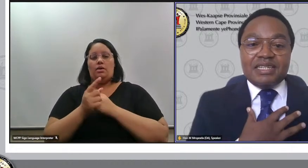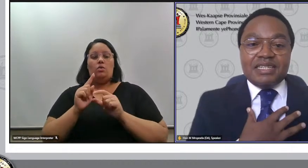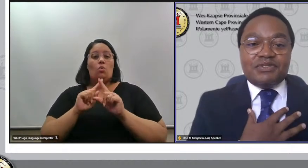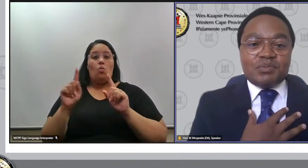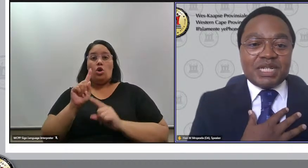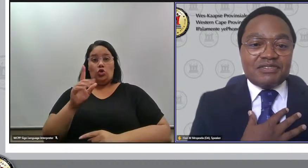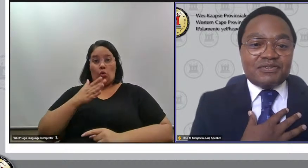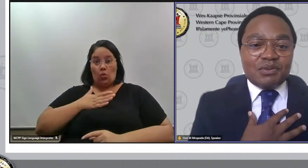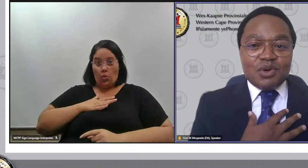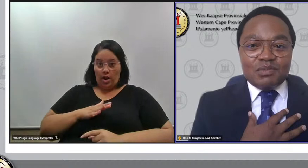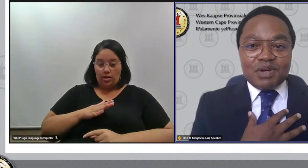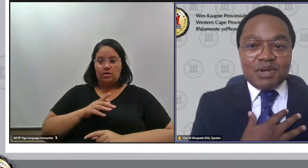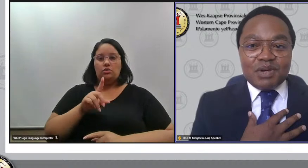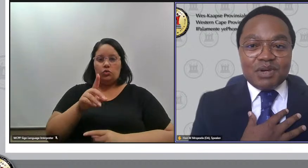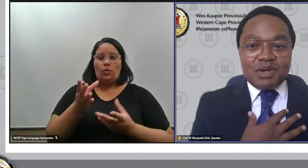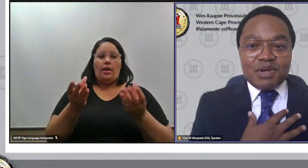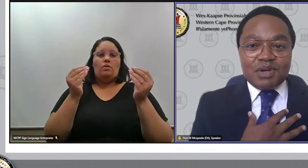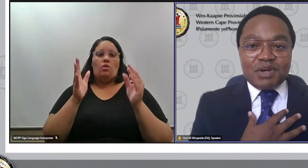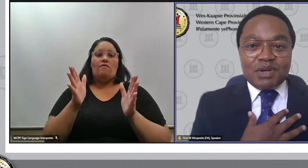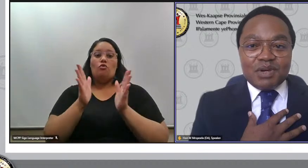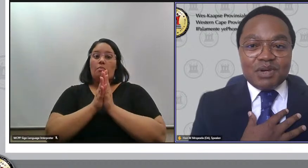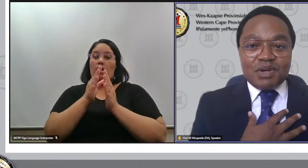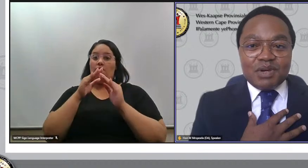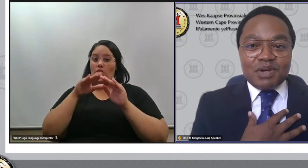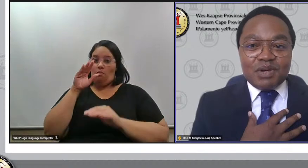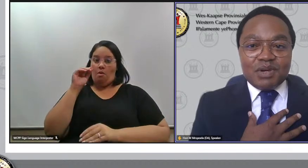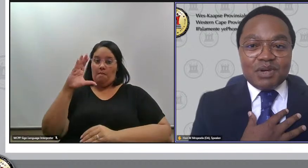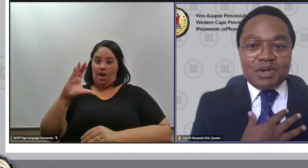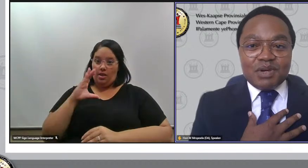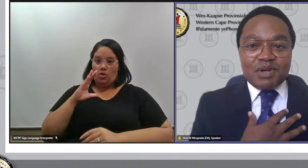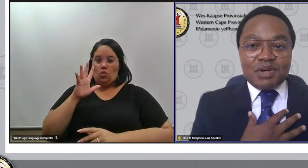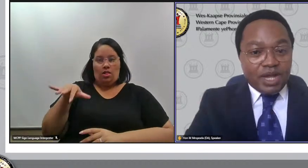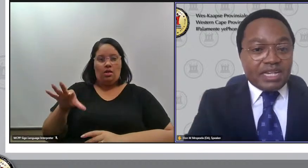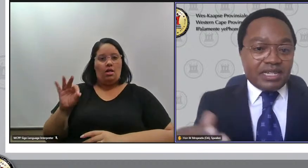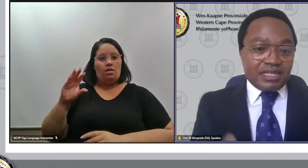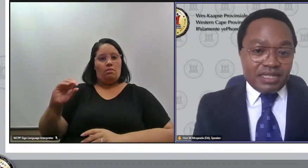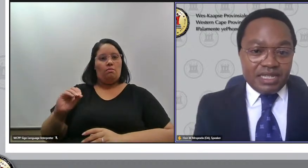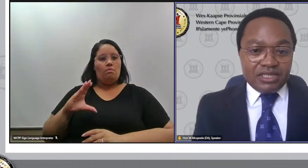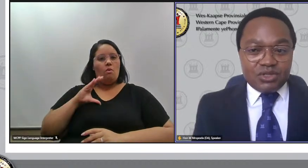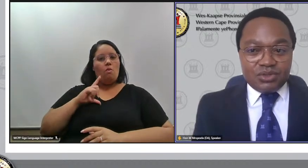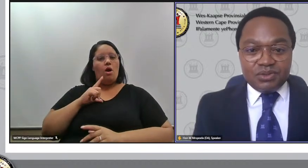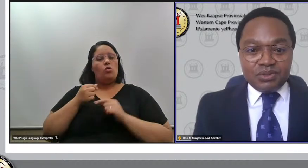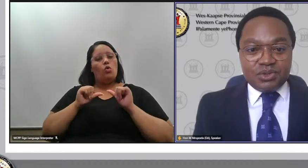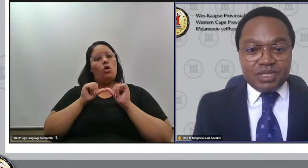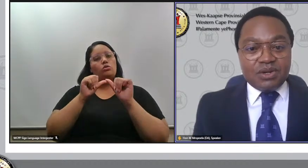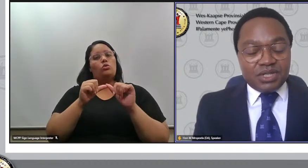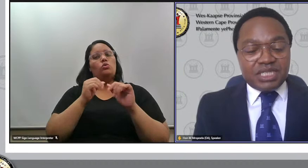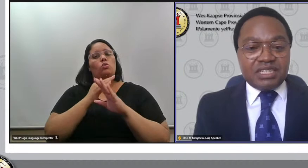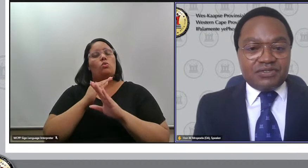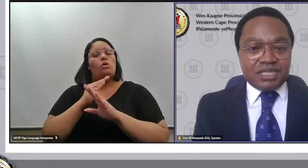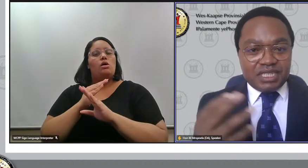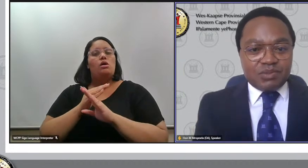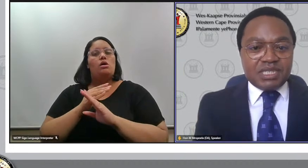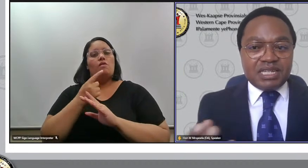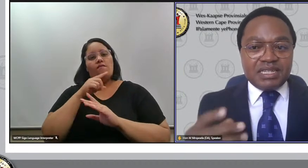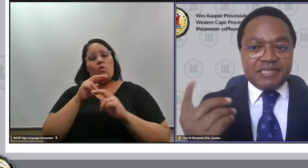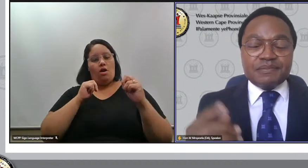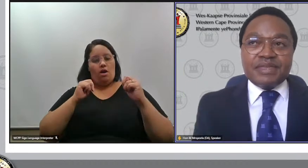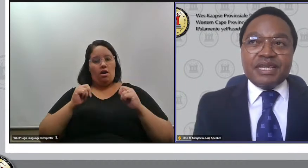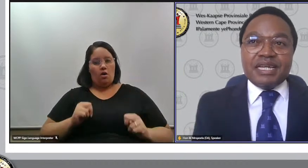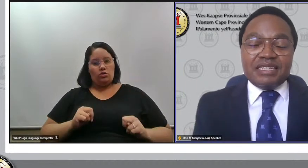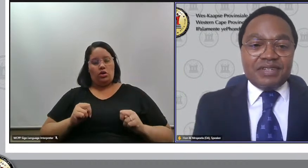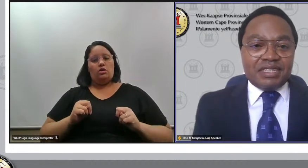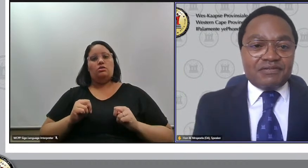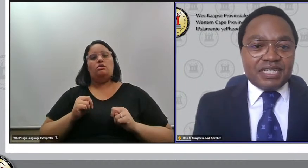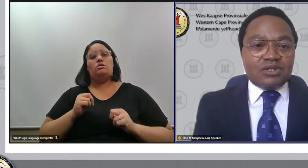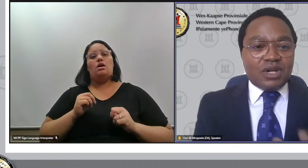get. If you pray for more money, you get more. As you continue to work to negotiate for it,